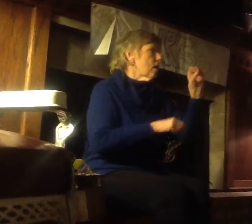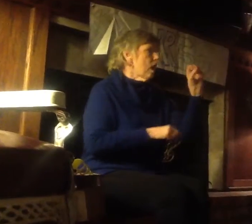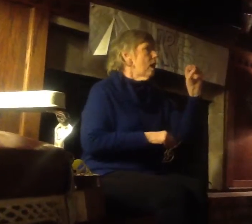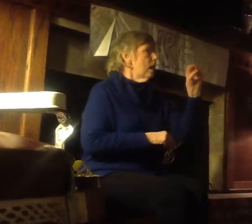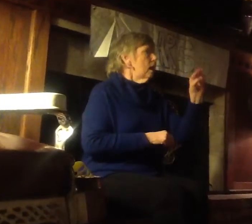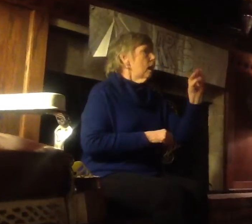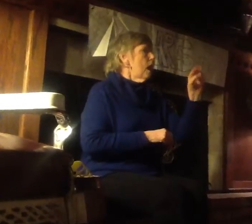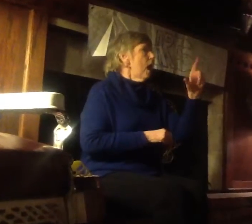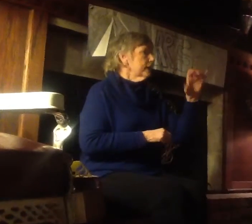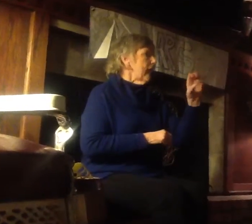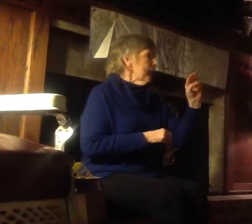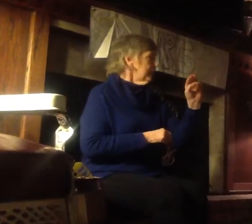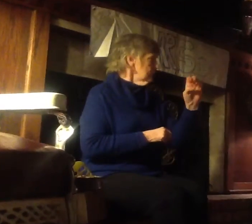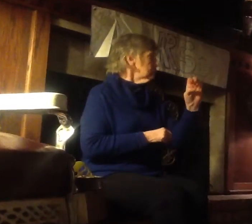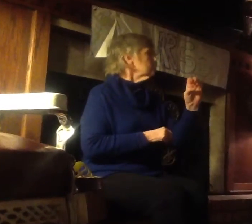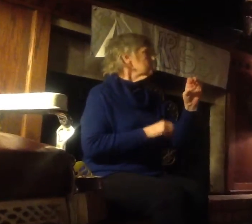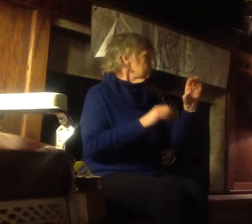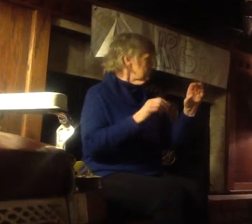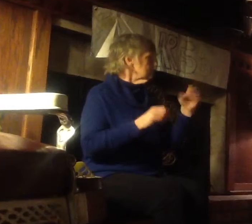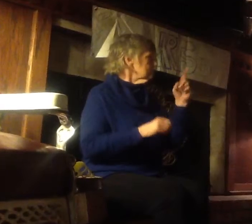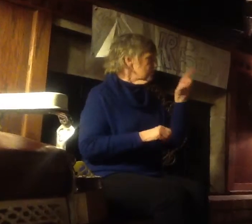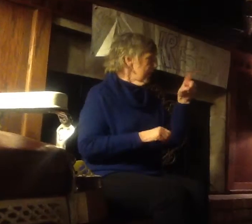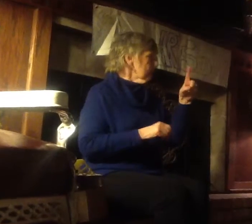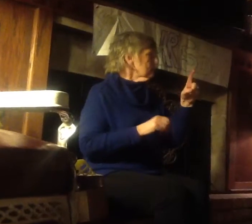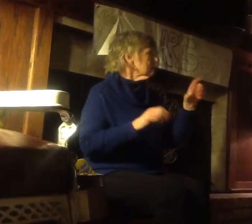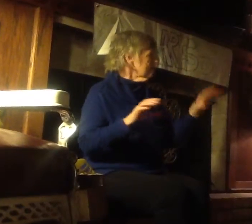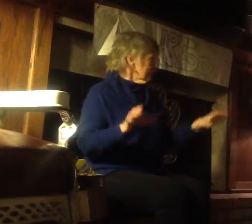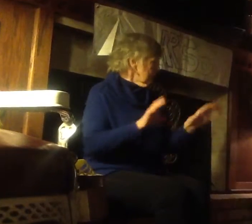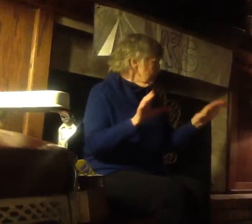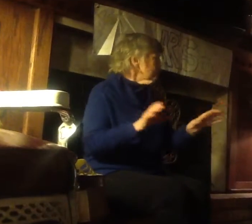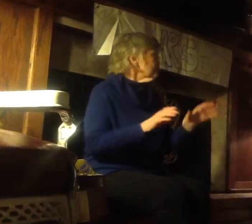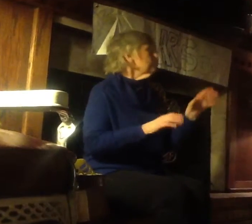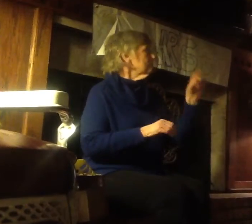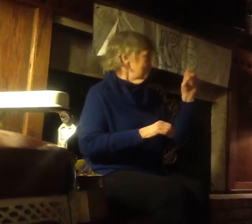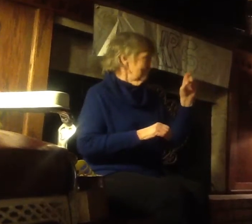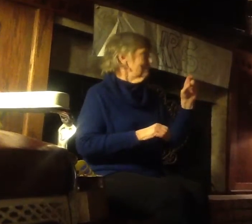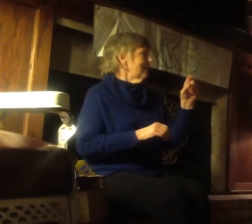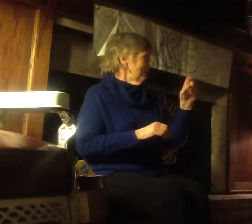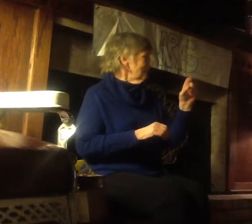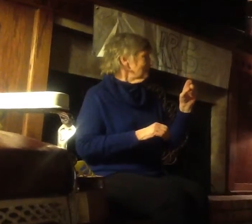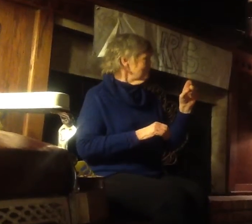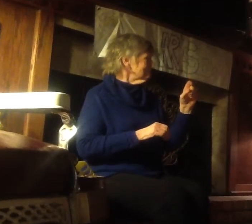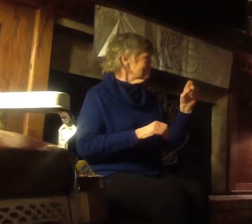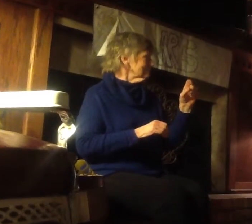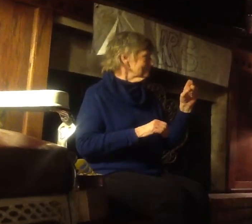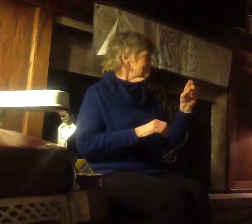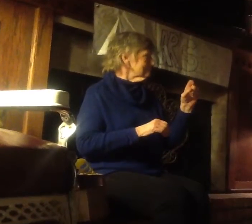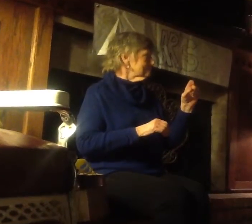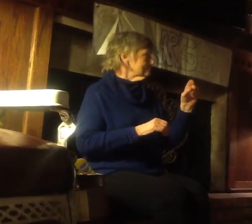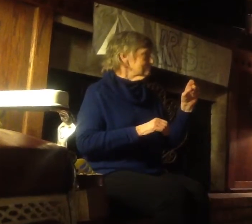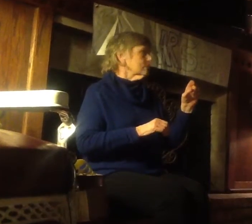look online, check, computer,